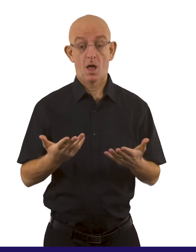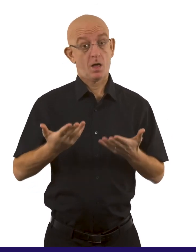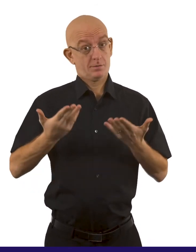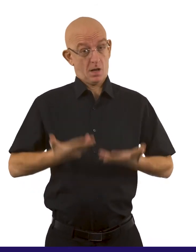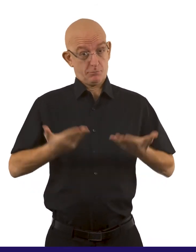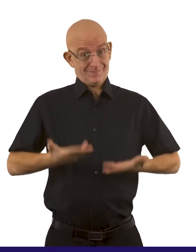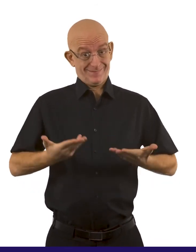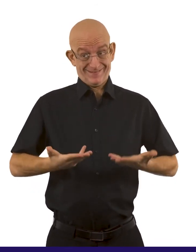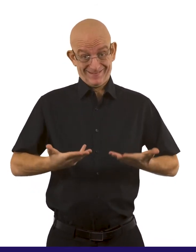currently